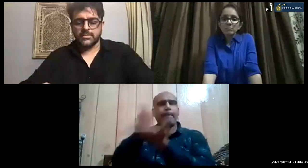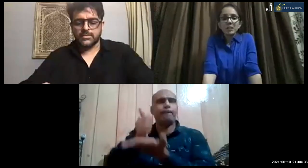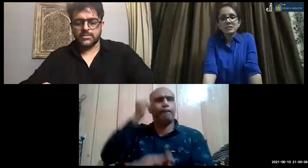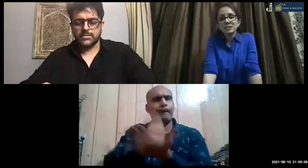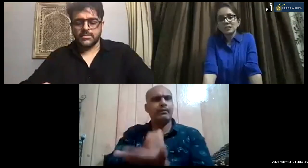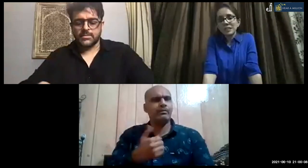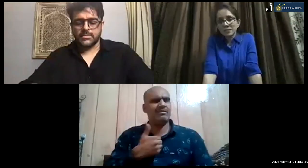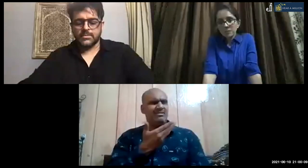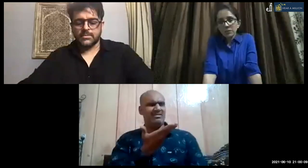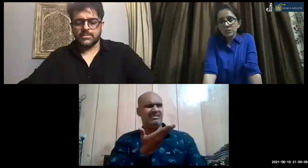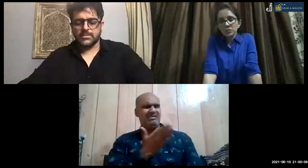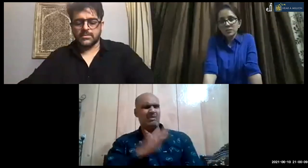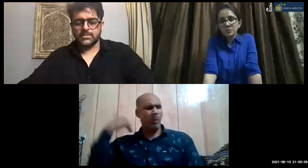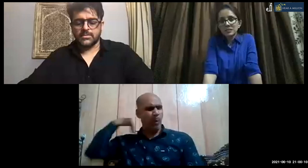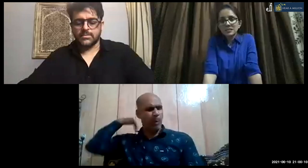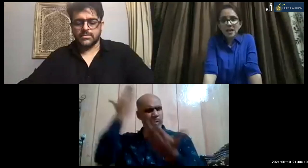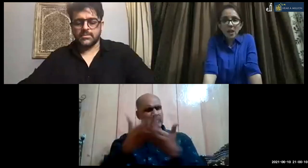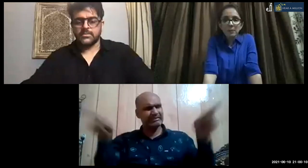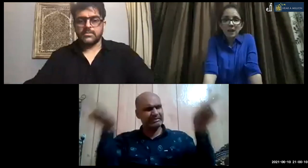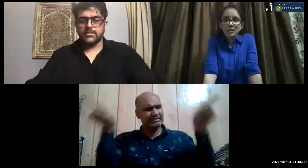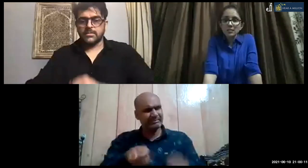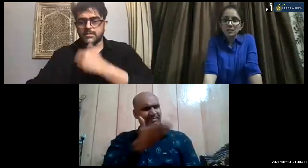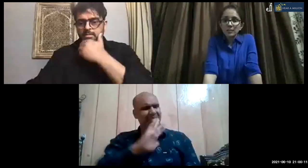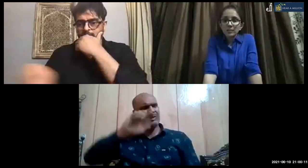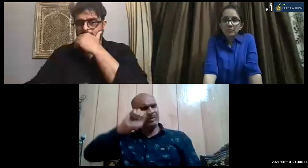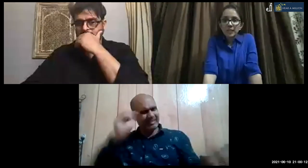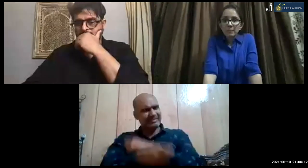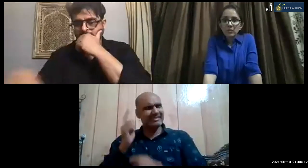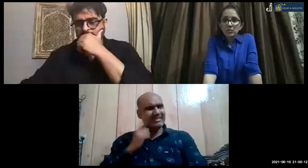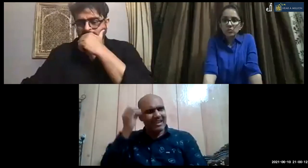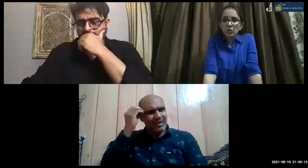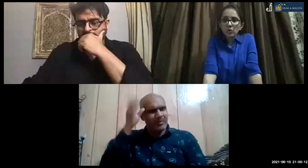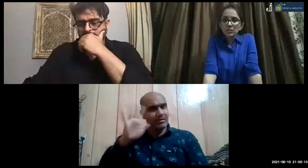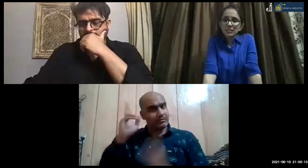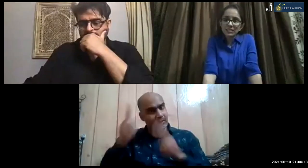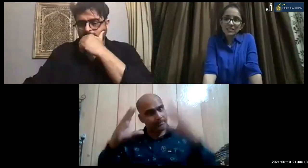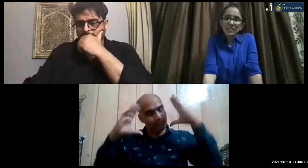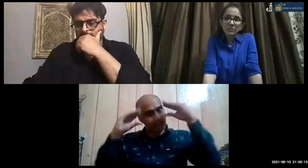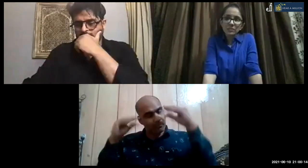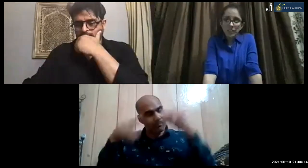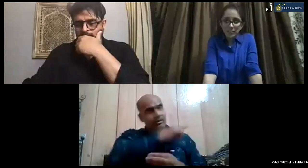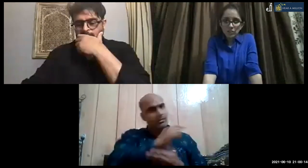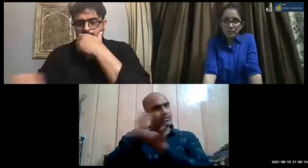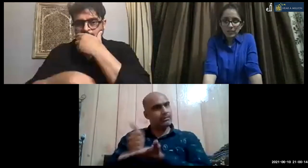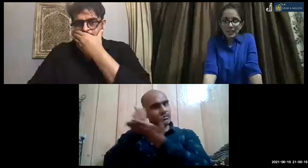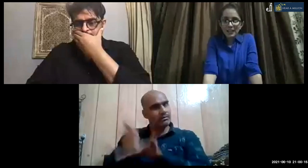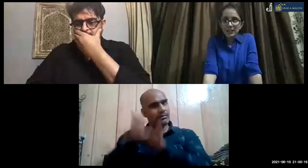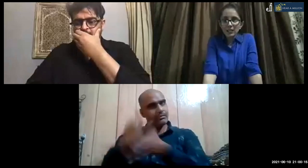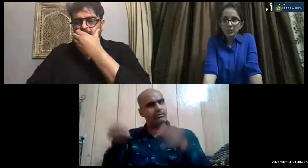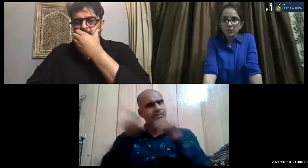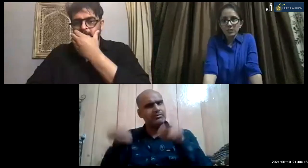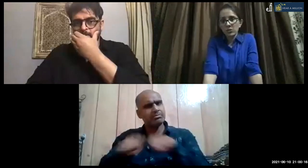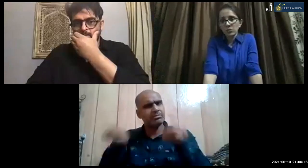disability, but it doesn't let persons with disability stand up and ask for them. So then it's time to change.